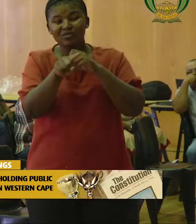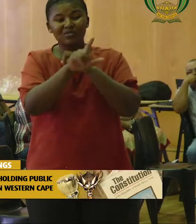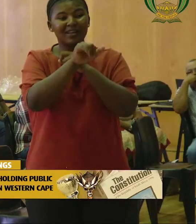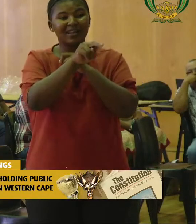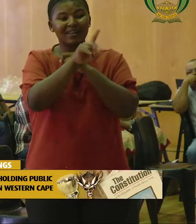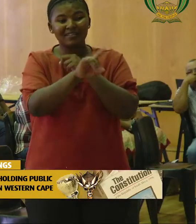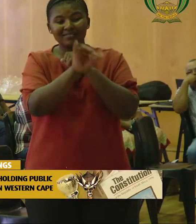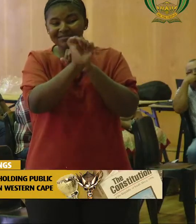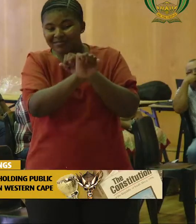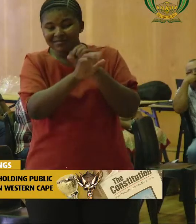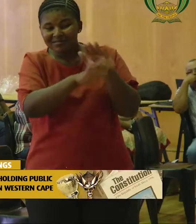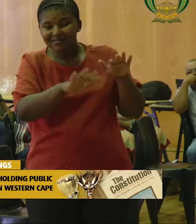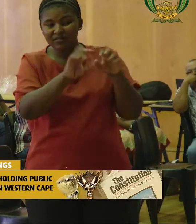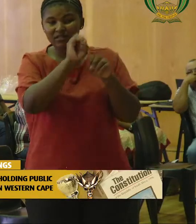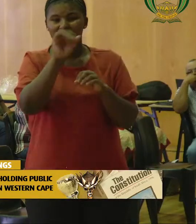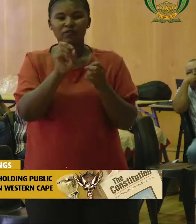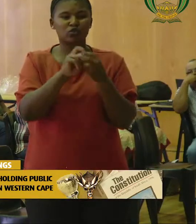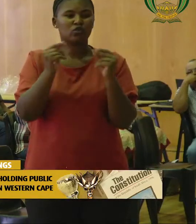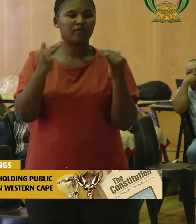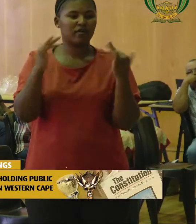South Africa? Thank you.